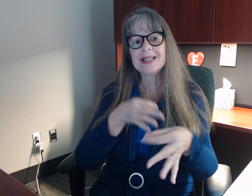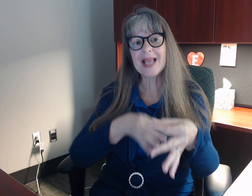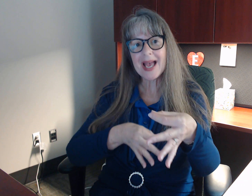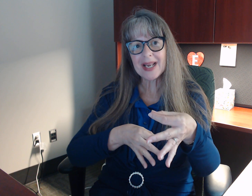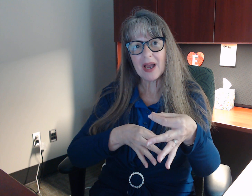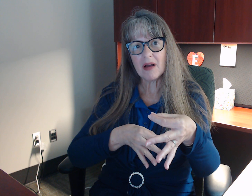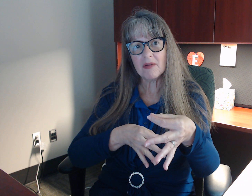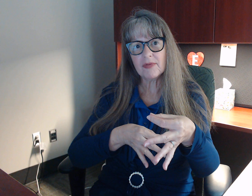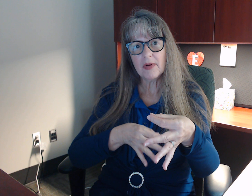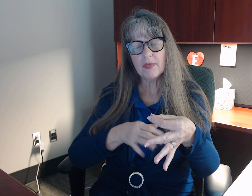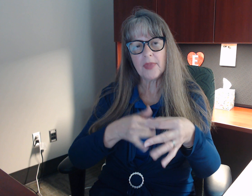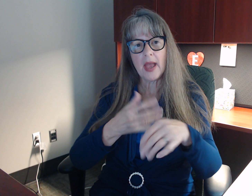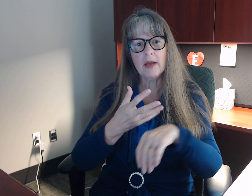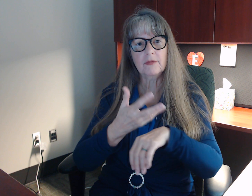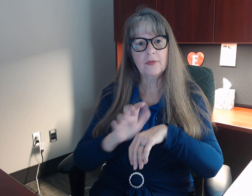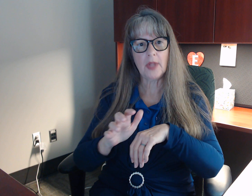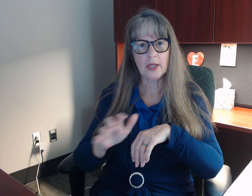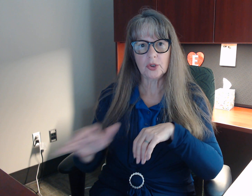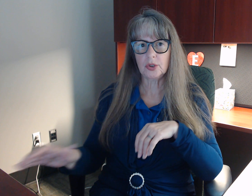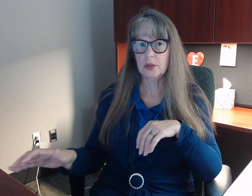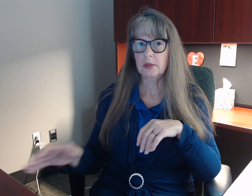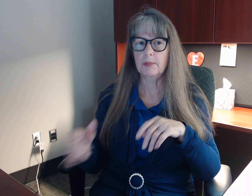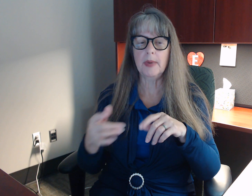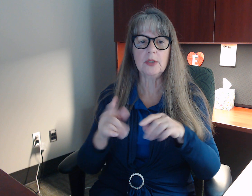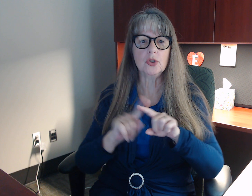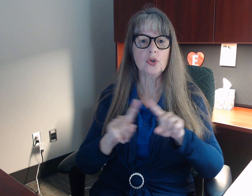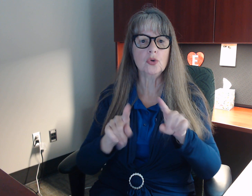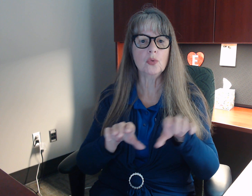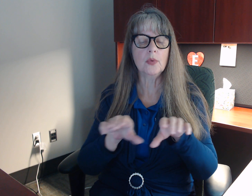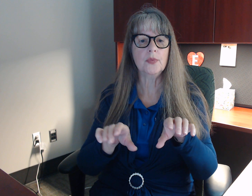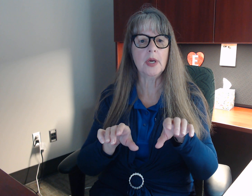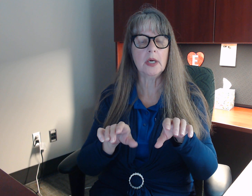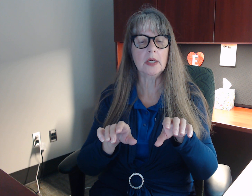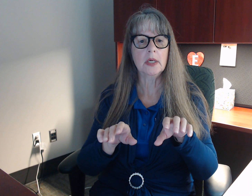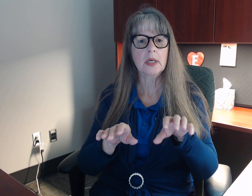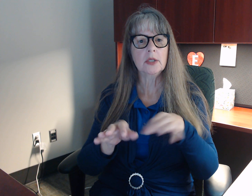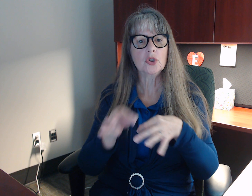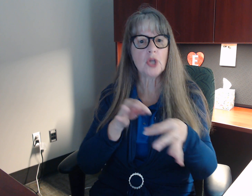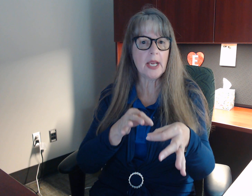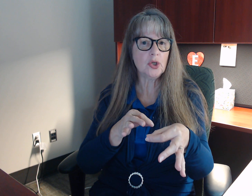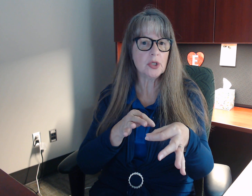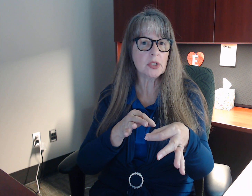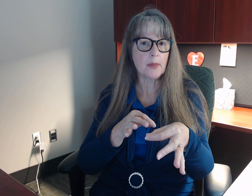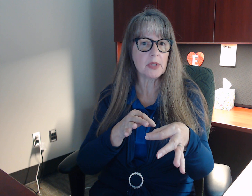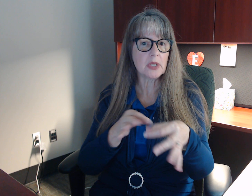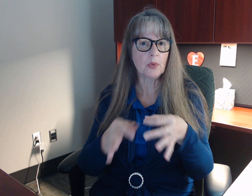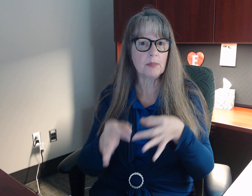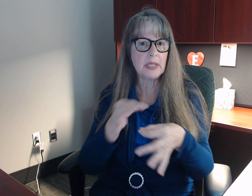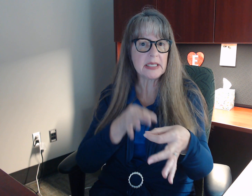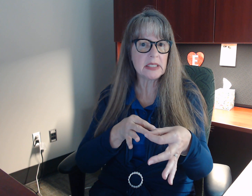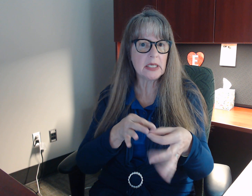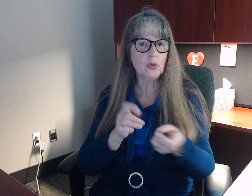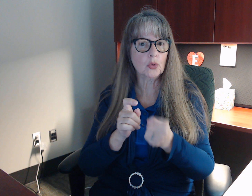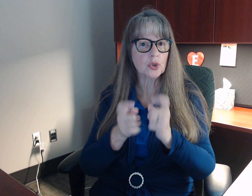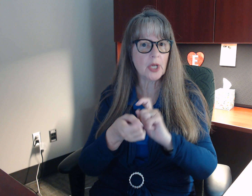instead of that flush, but to do the changes. I'm going to say replacing or